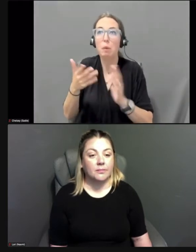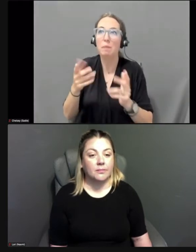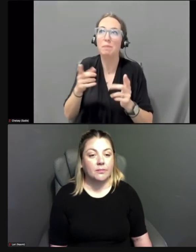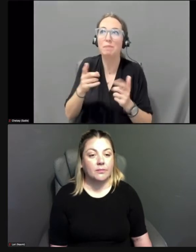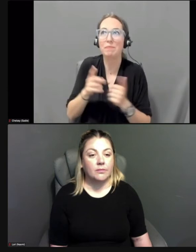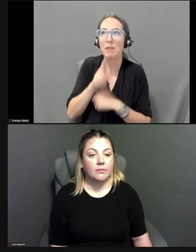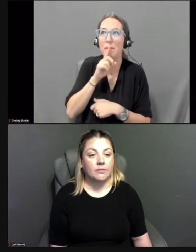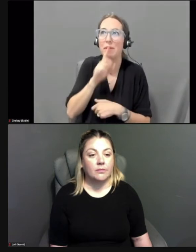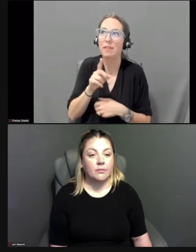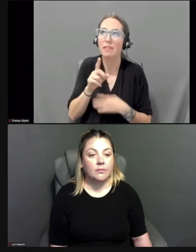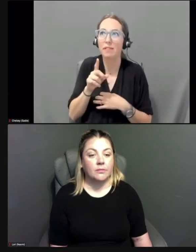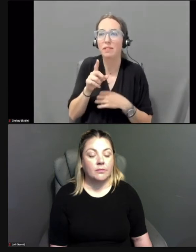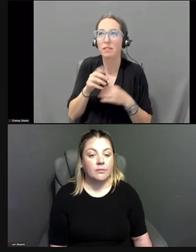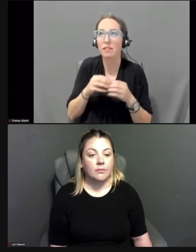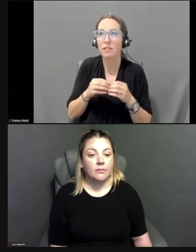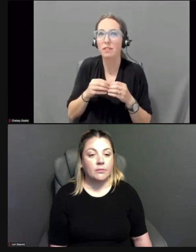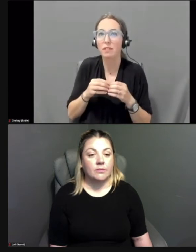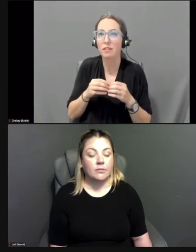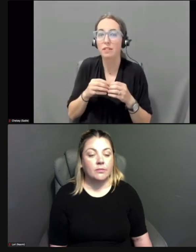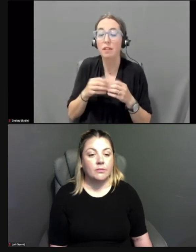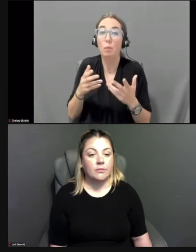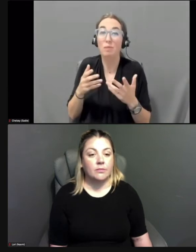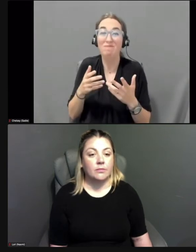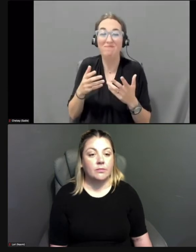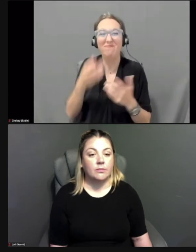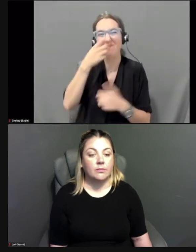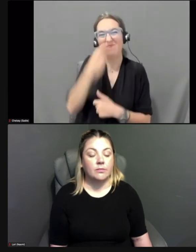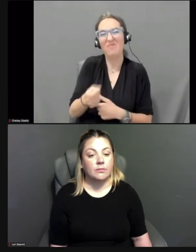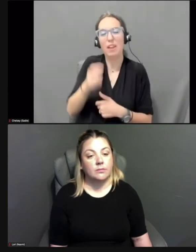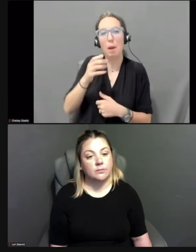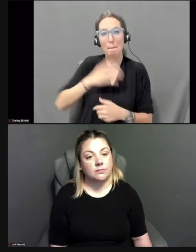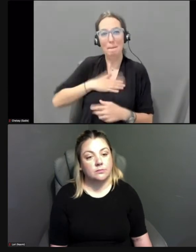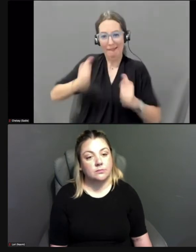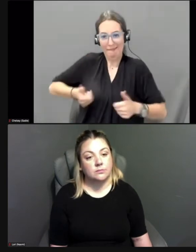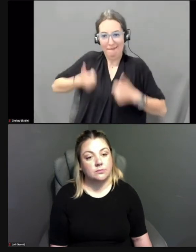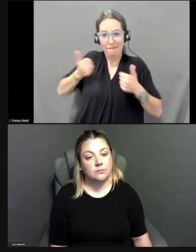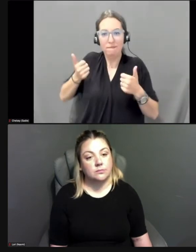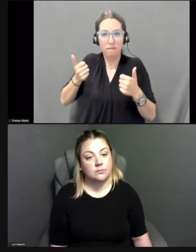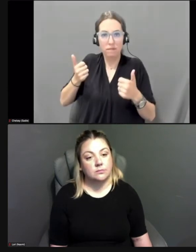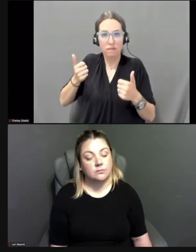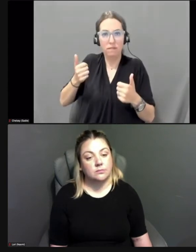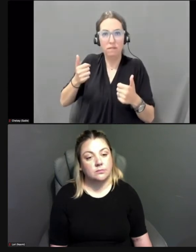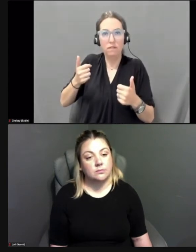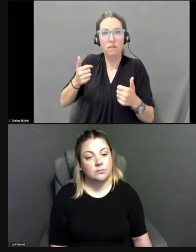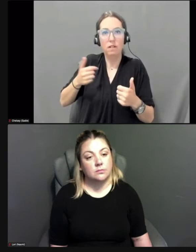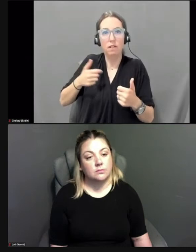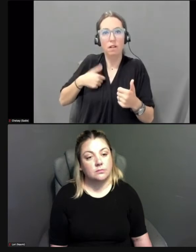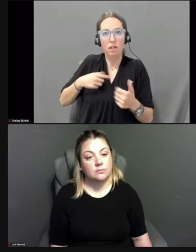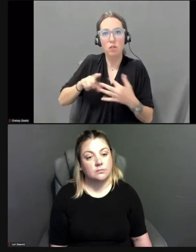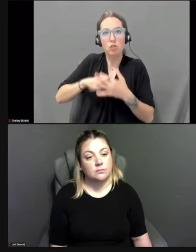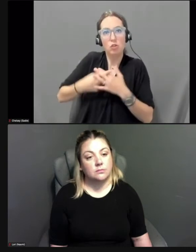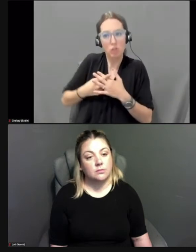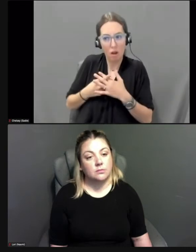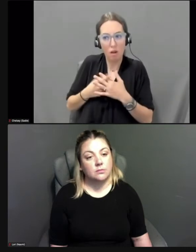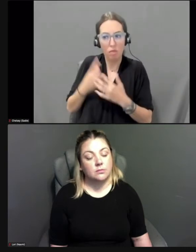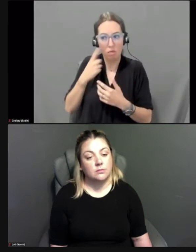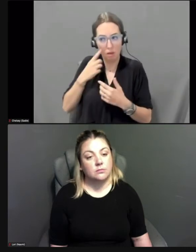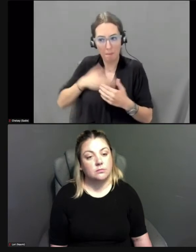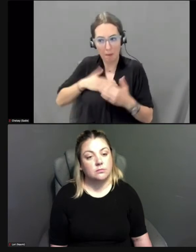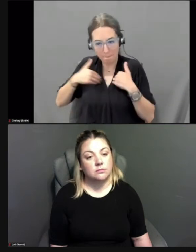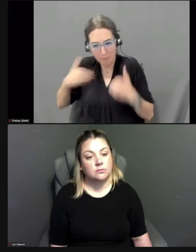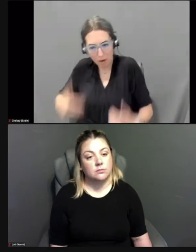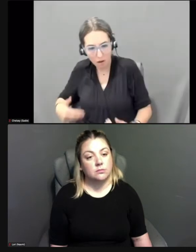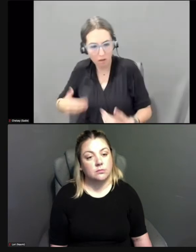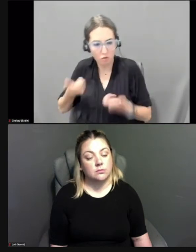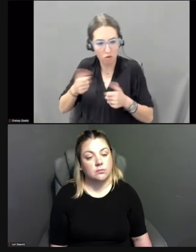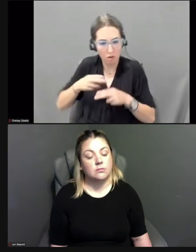a time in my life when I was starting to recognize things like dieting and intentional weight loss. Like, I think